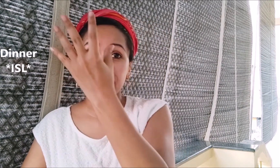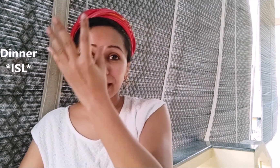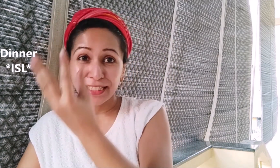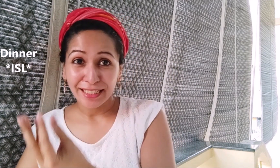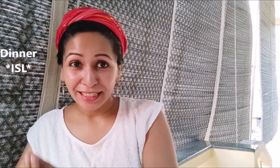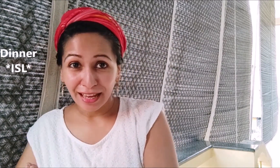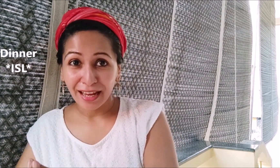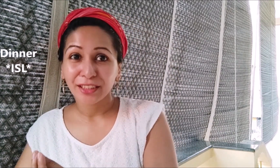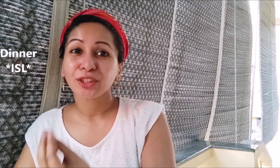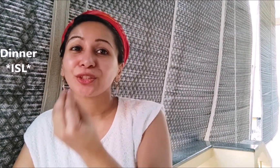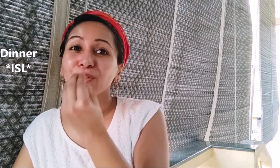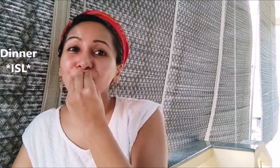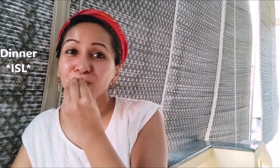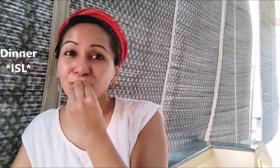Dinner, evening food.